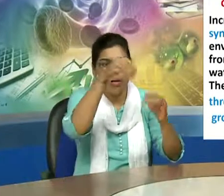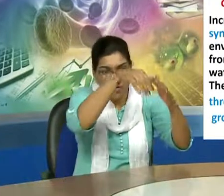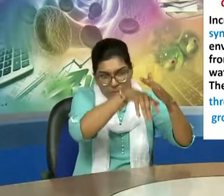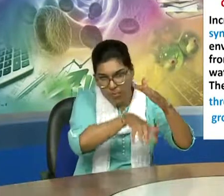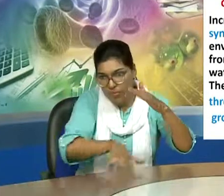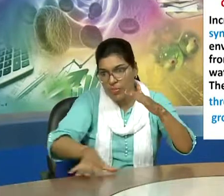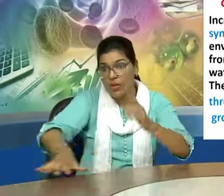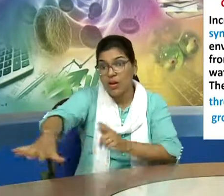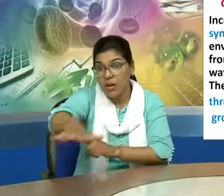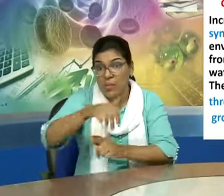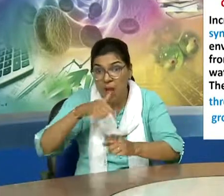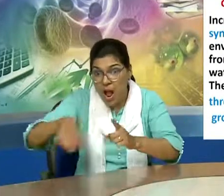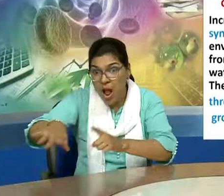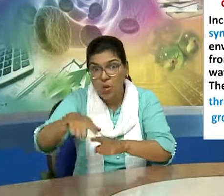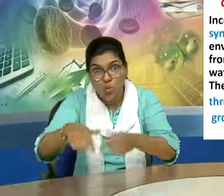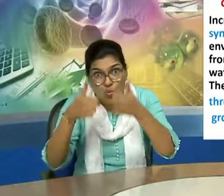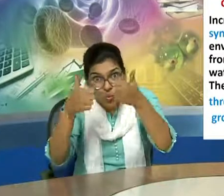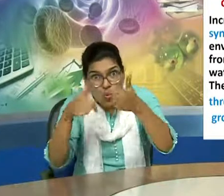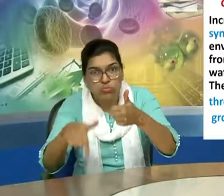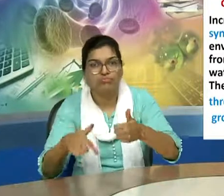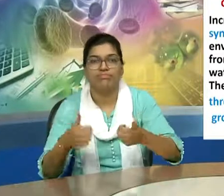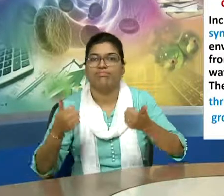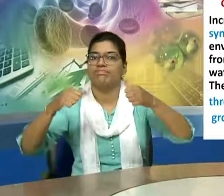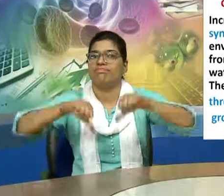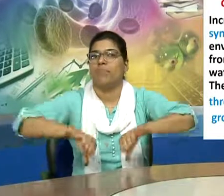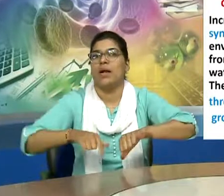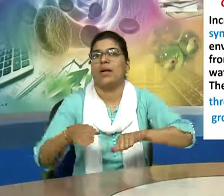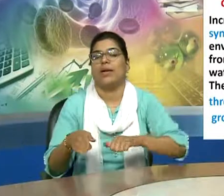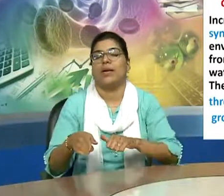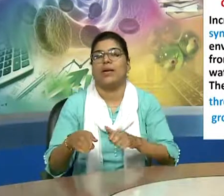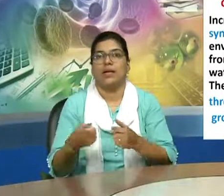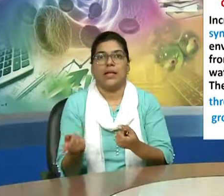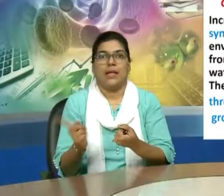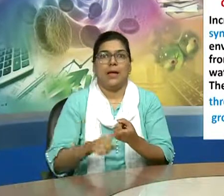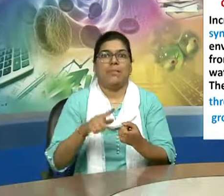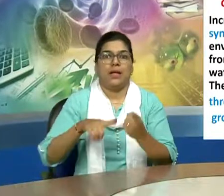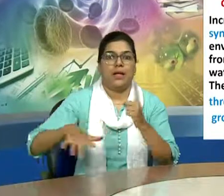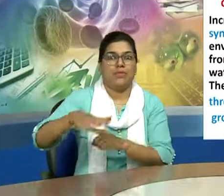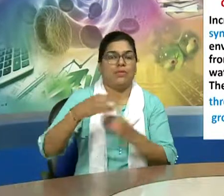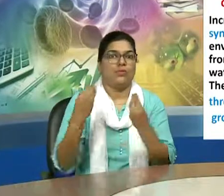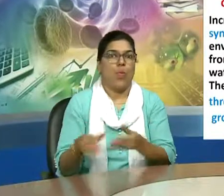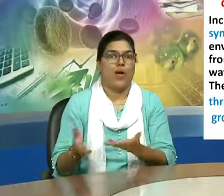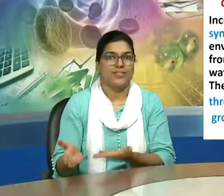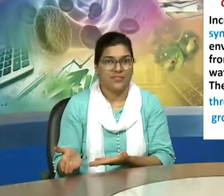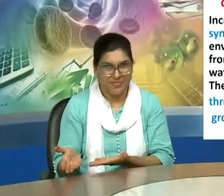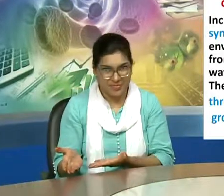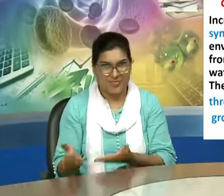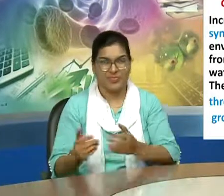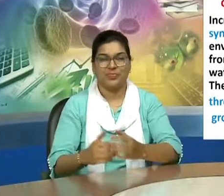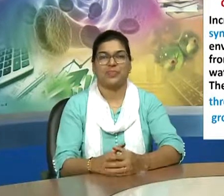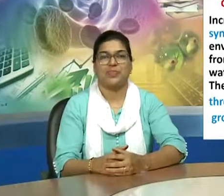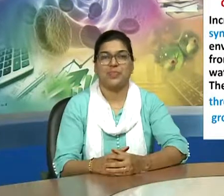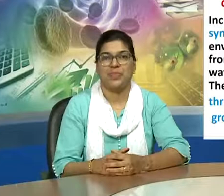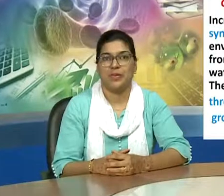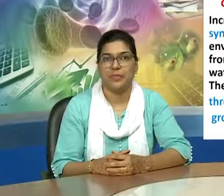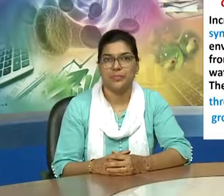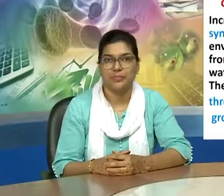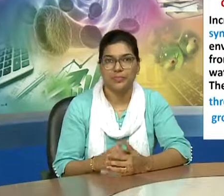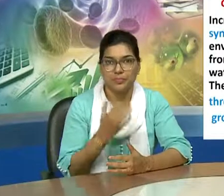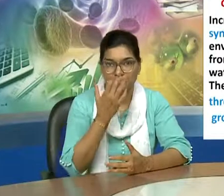So that excessive irrigation and the poor drainage is harming